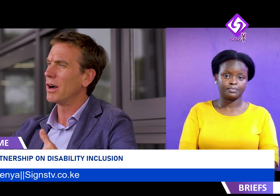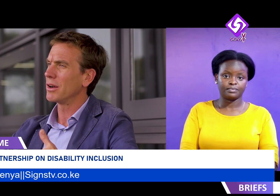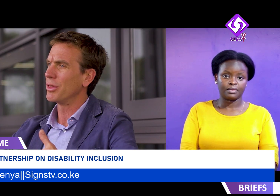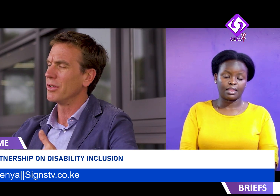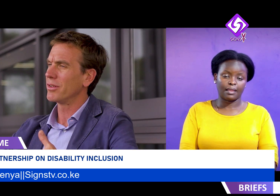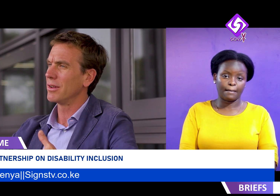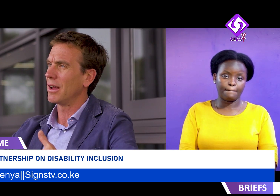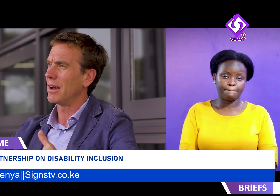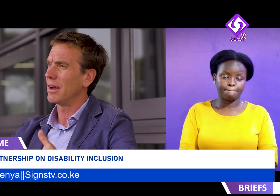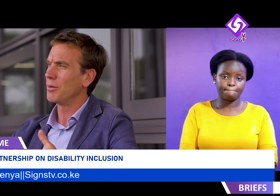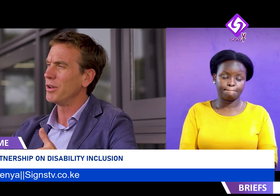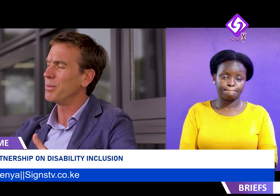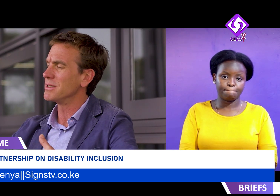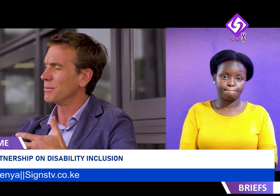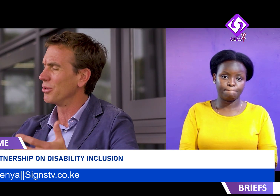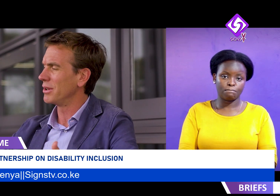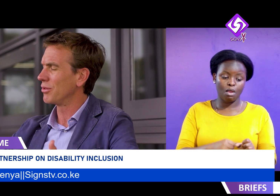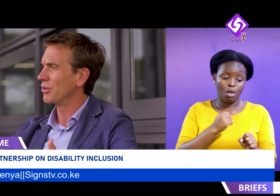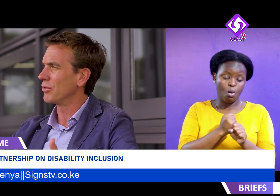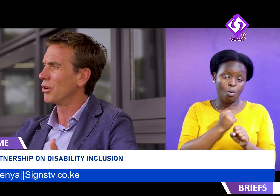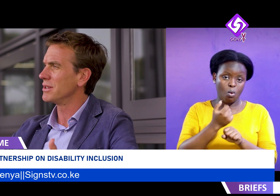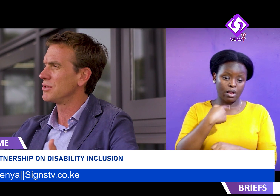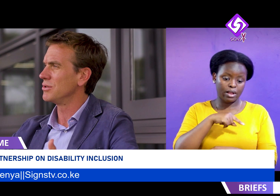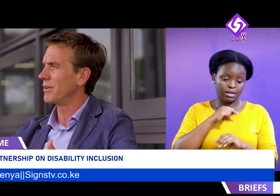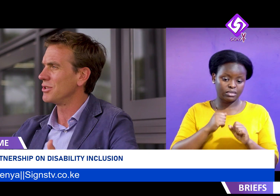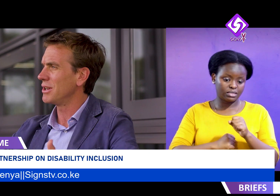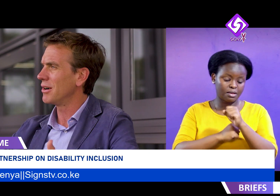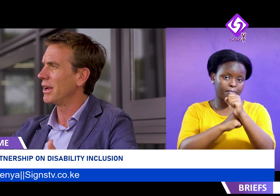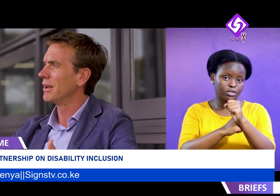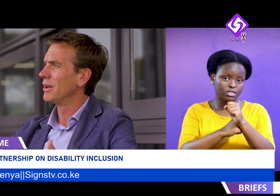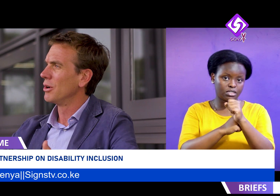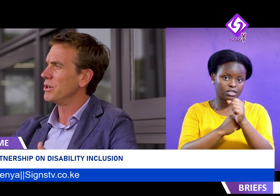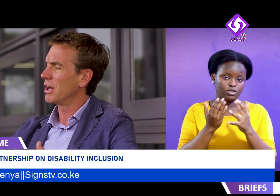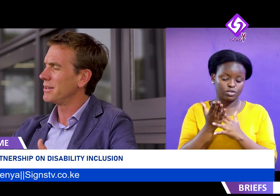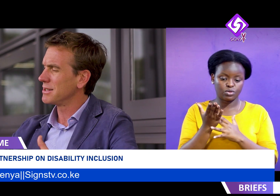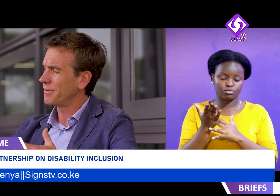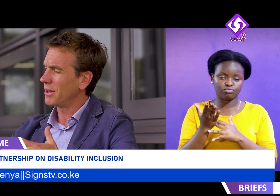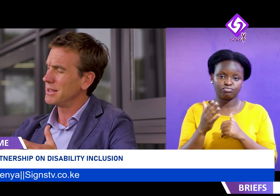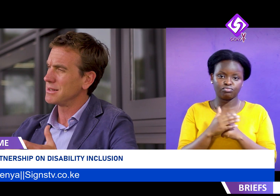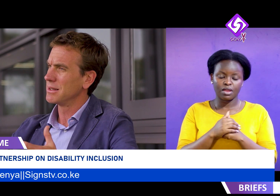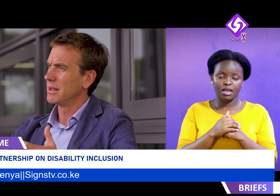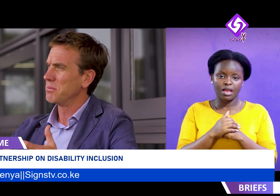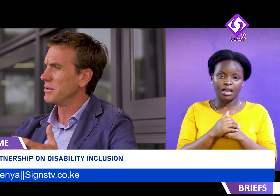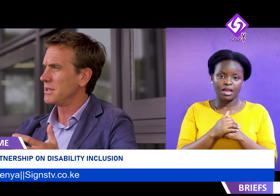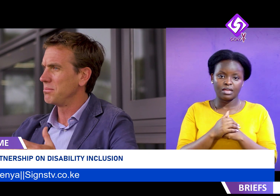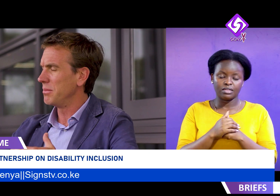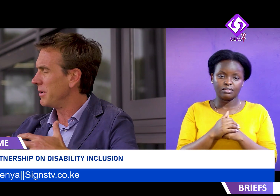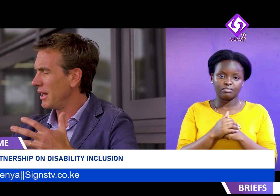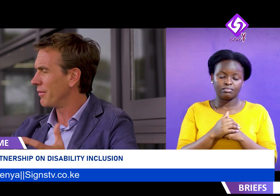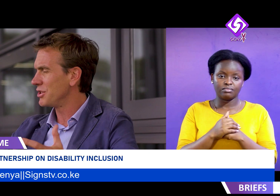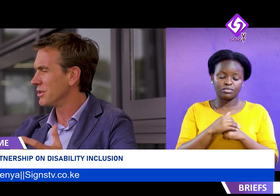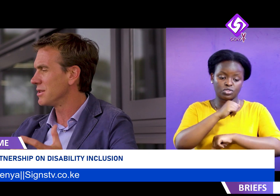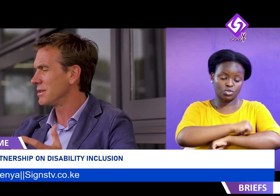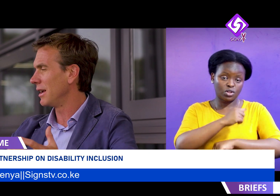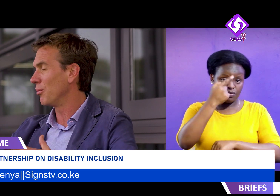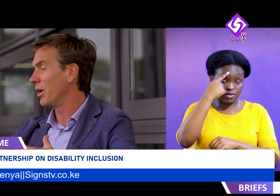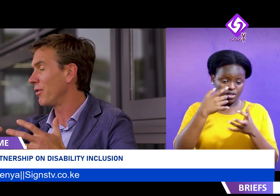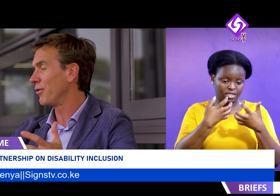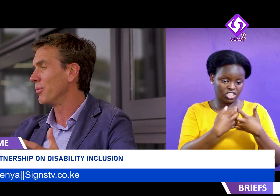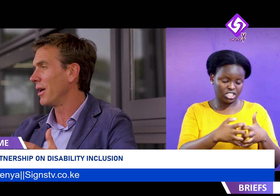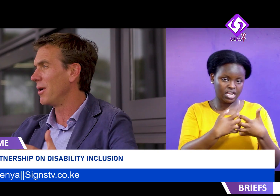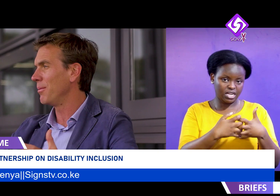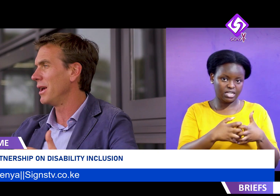the work that we've been supporting through the Royal Institute of Engineering, which identifies innovations